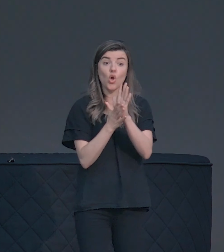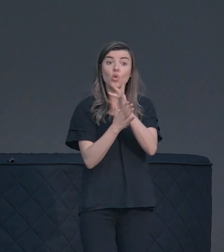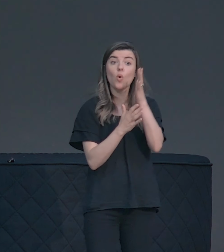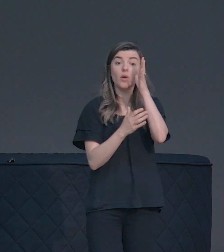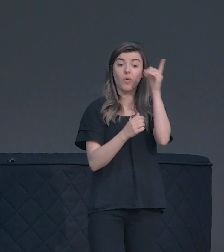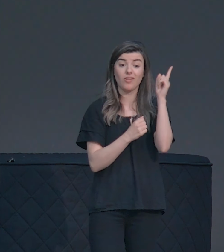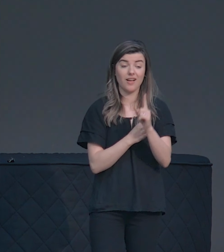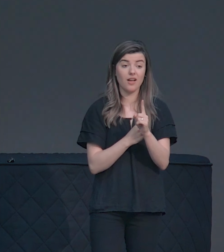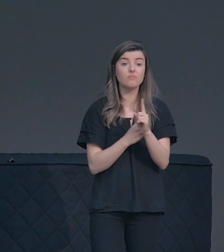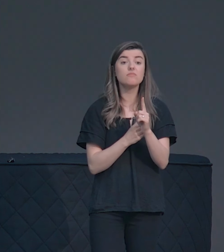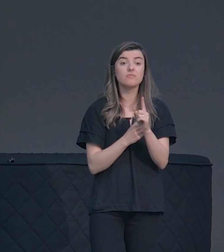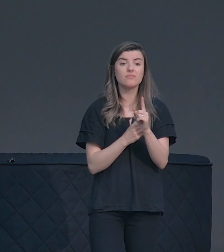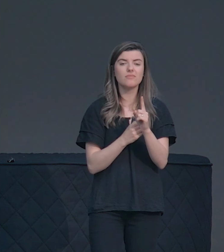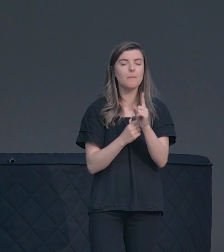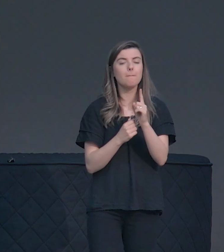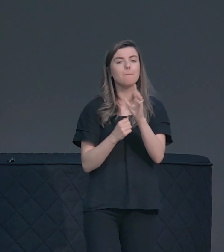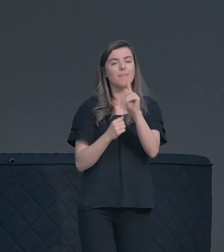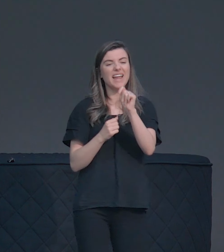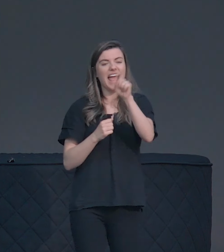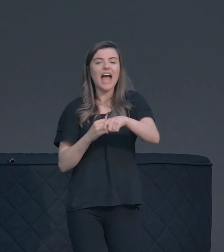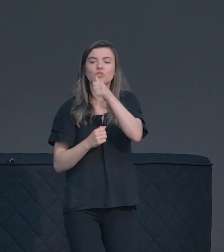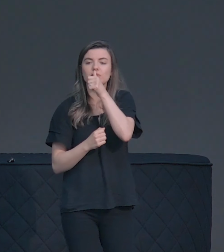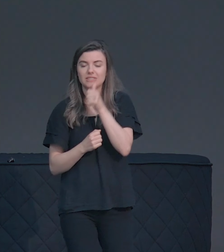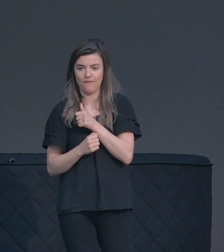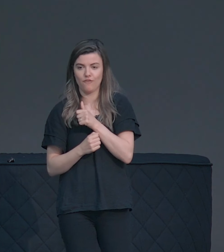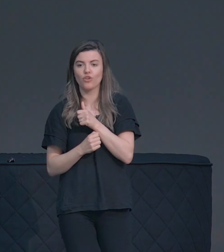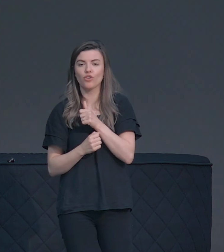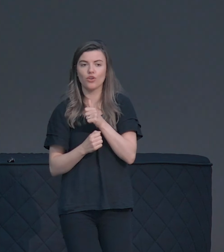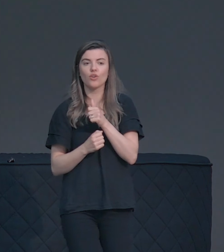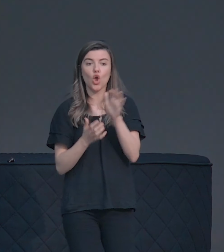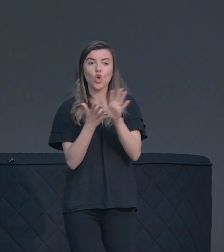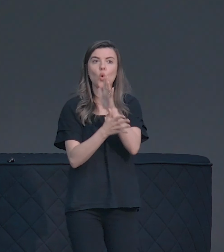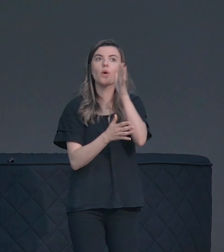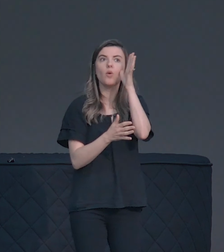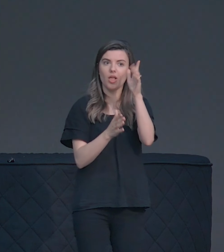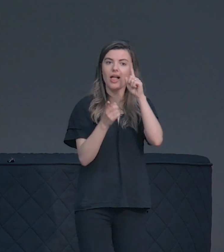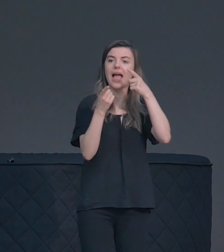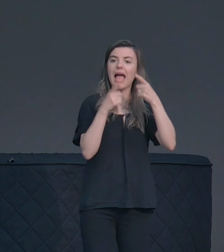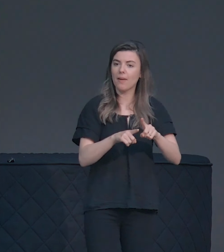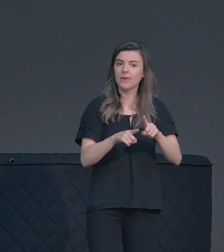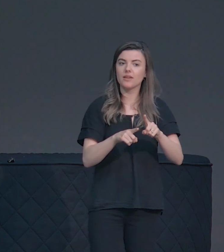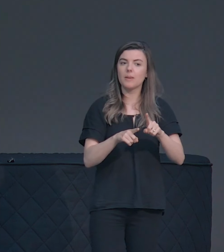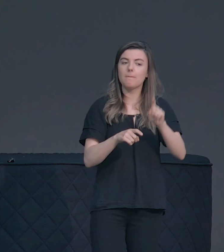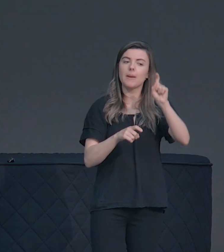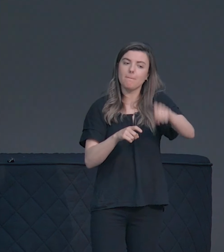without suffering. Glory will come, but not without death.